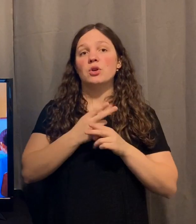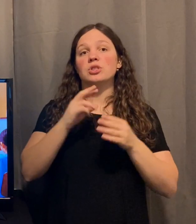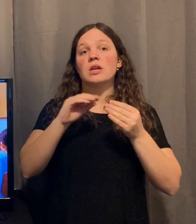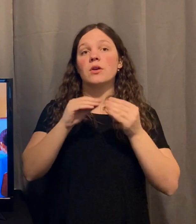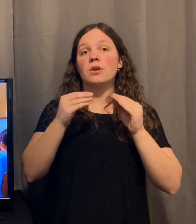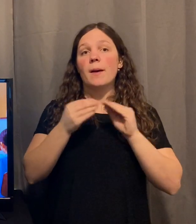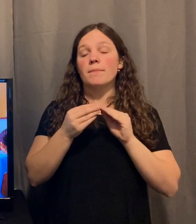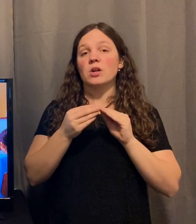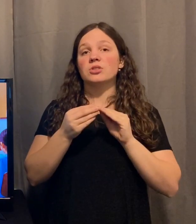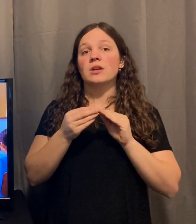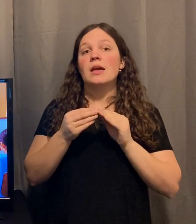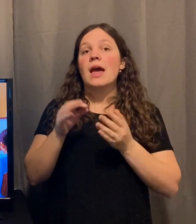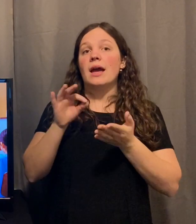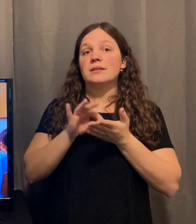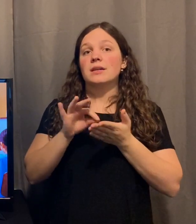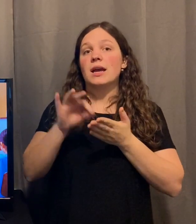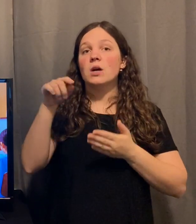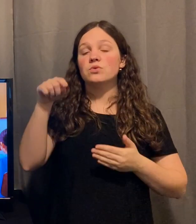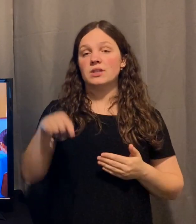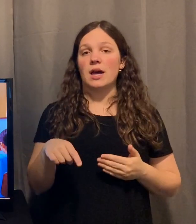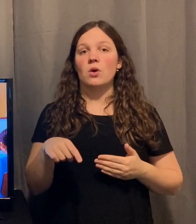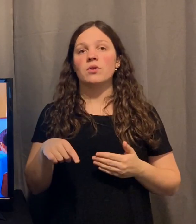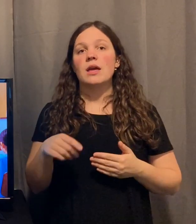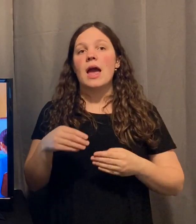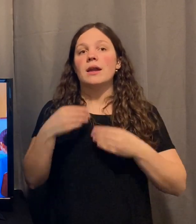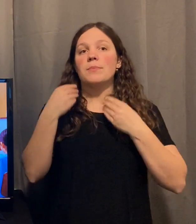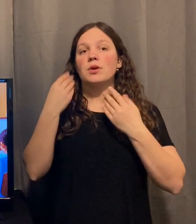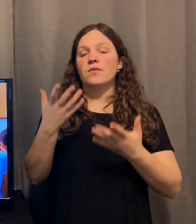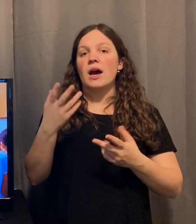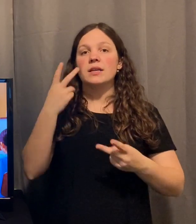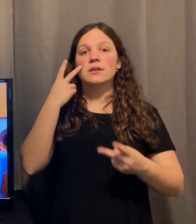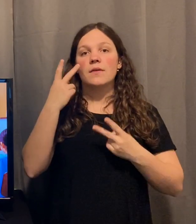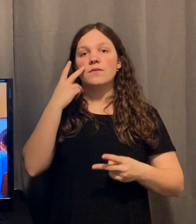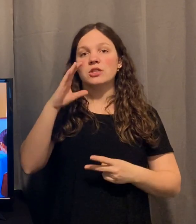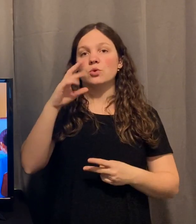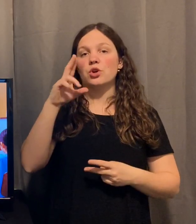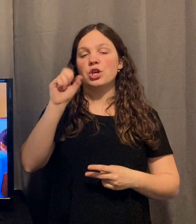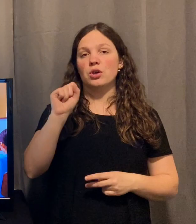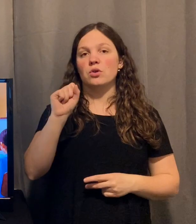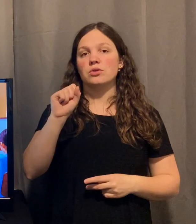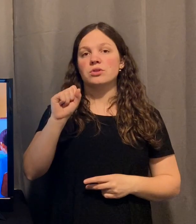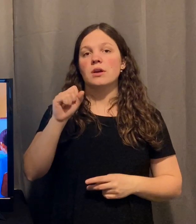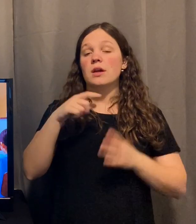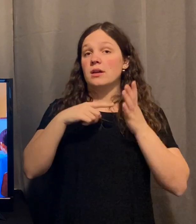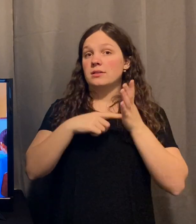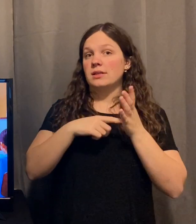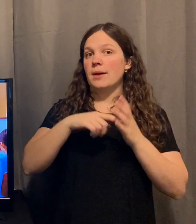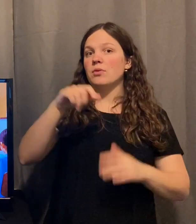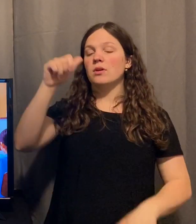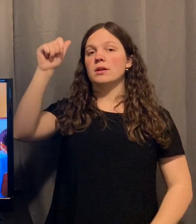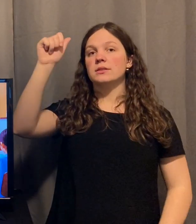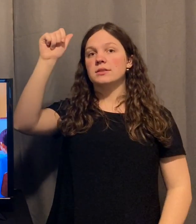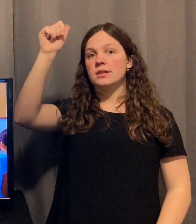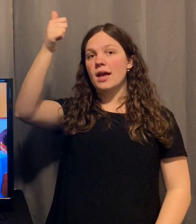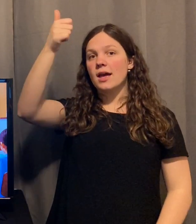use numbers as a countdown and it provides visual cues. Sample